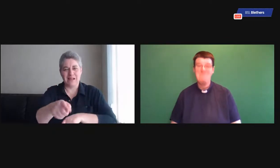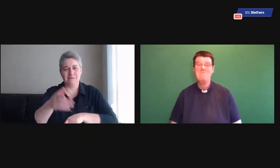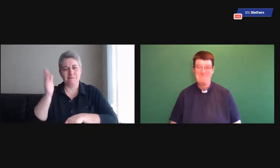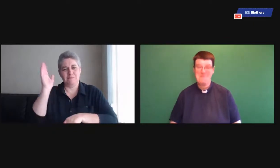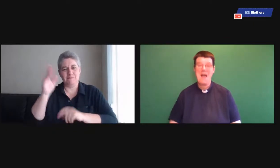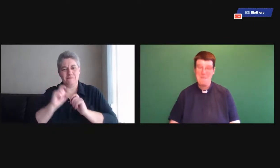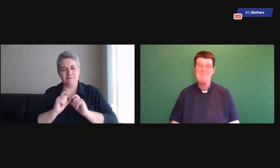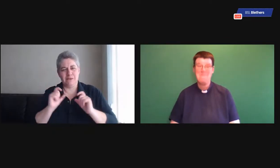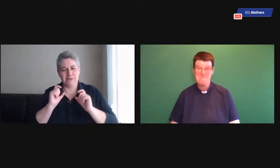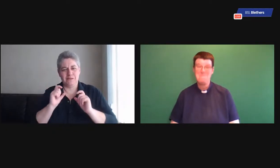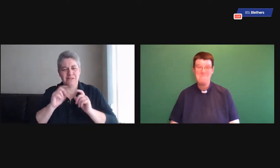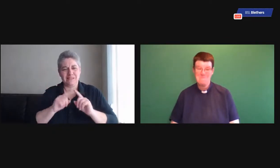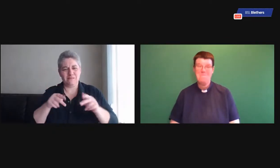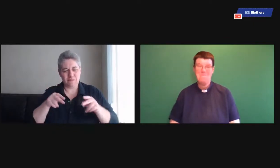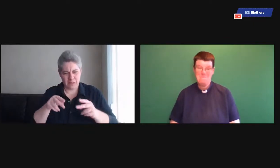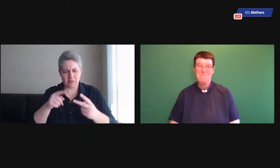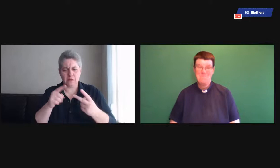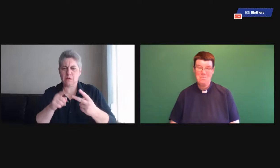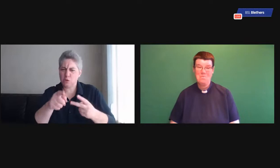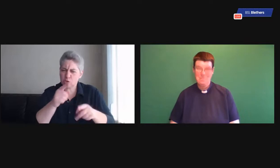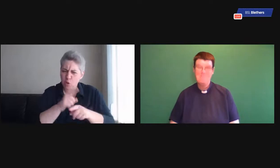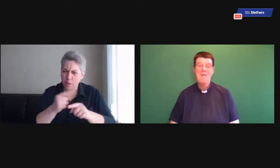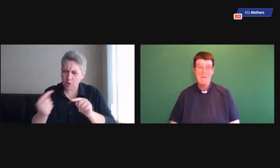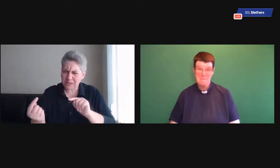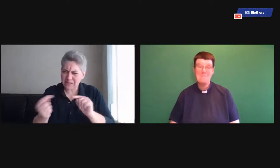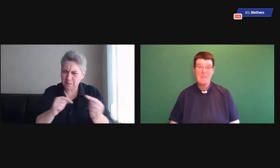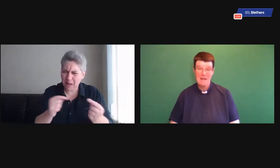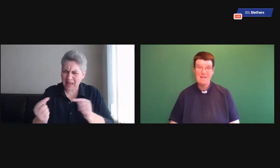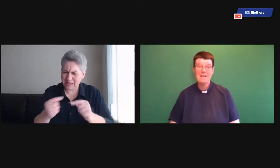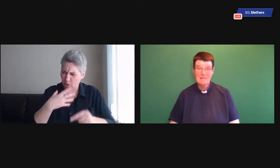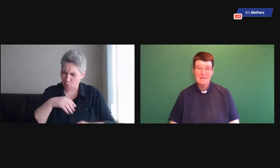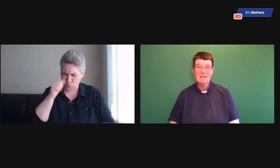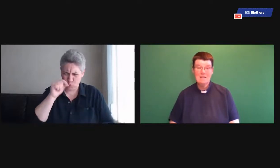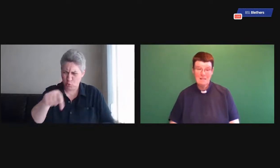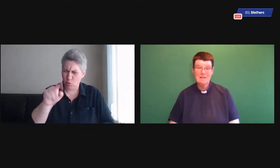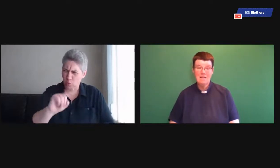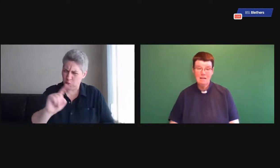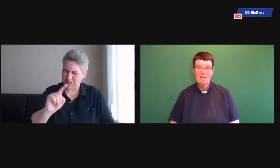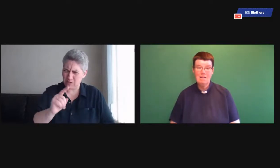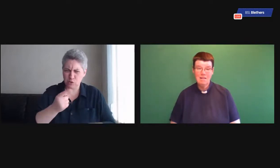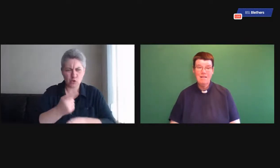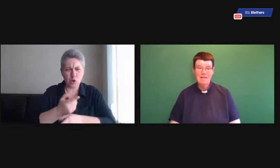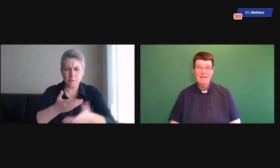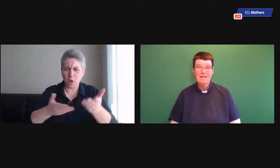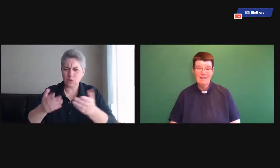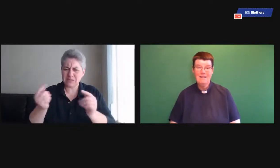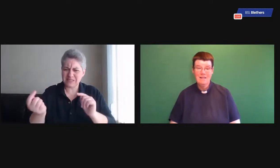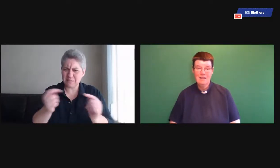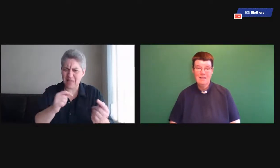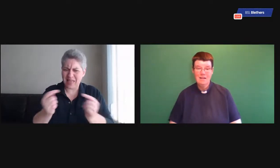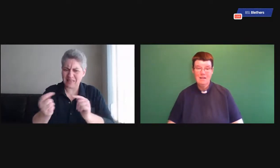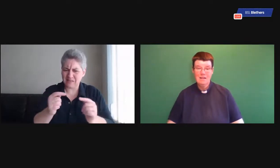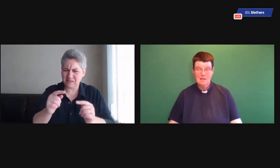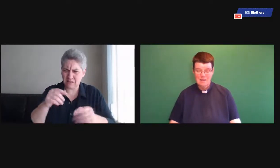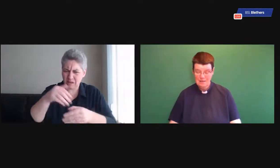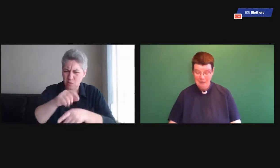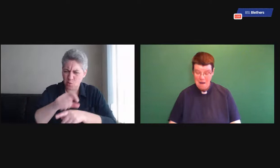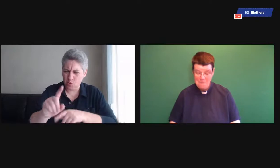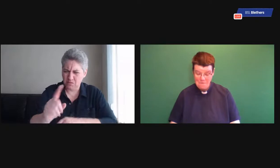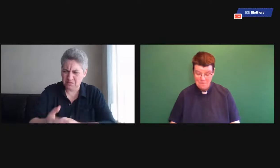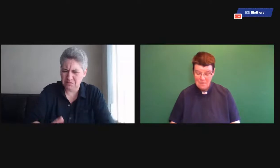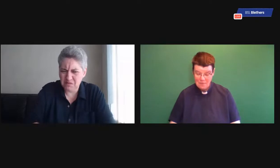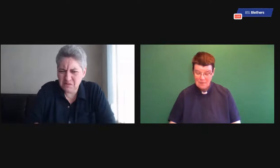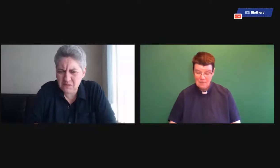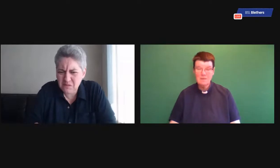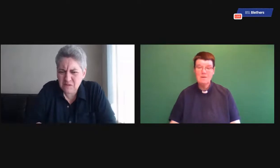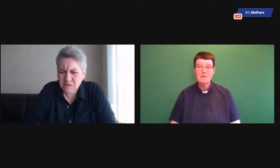just thinking about when I was teaching sign language, I would look at other people to see how they would do it and maybe incorporate some of that or